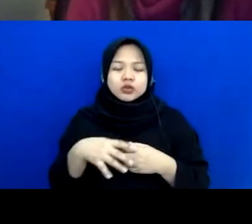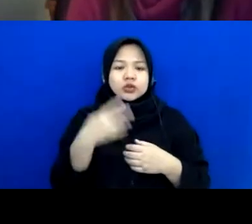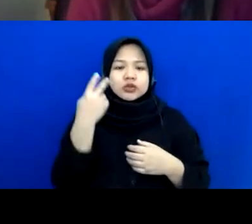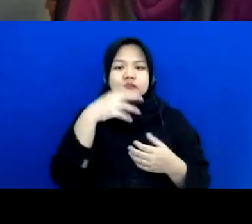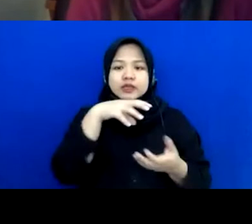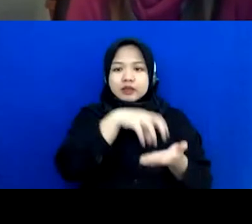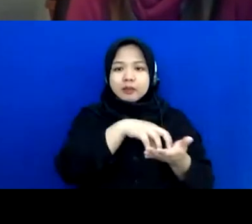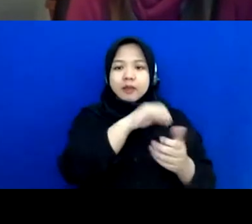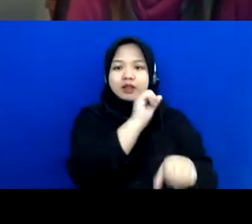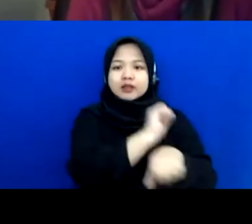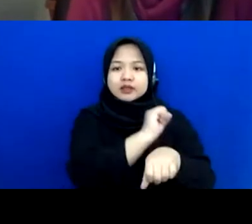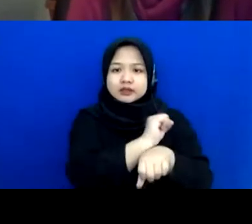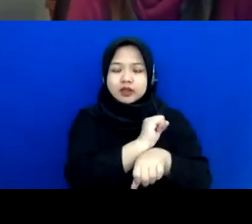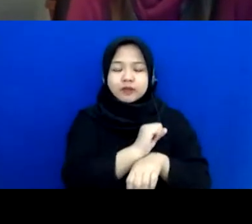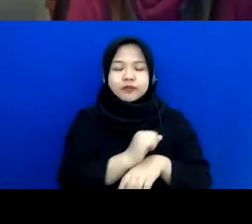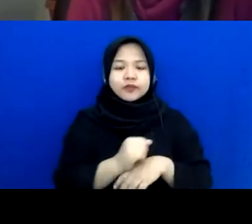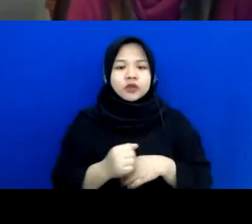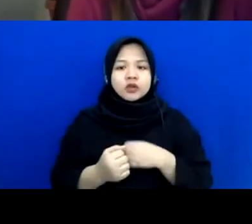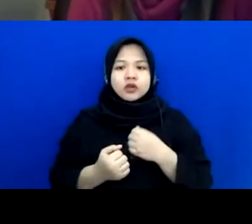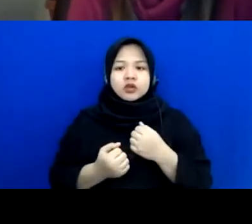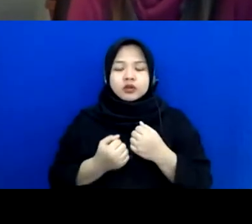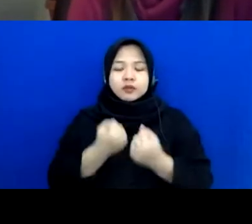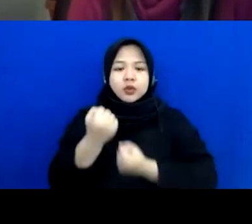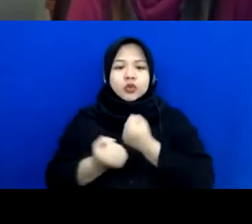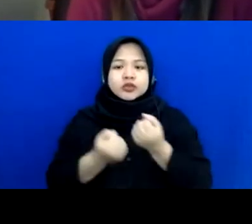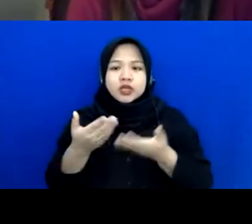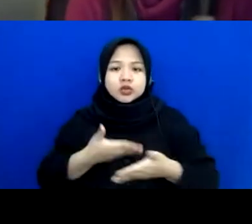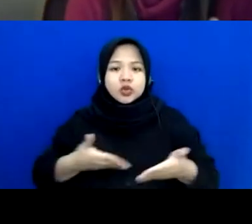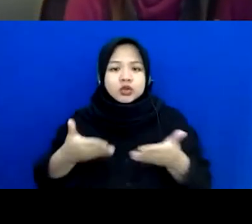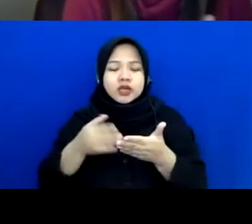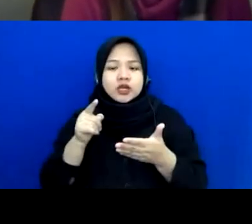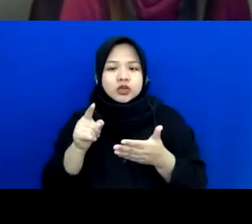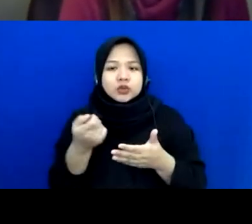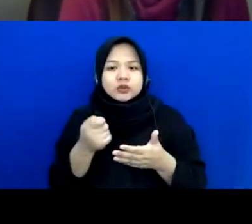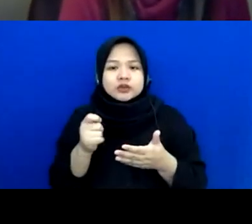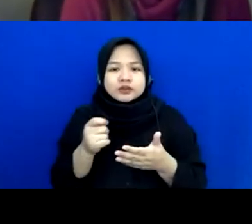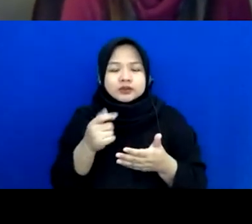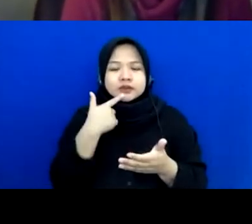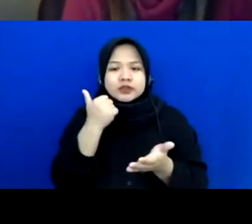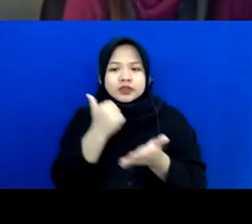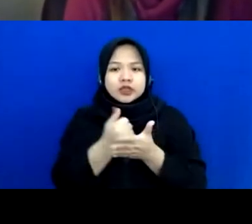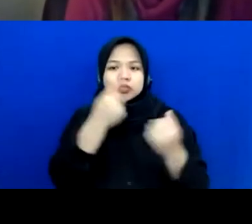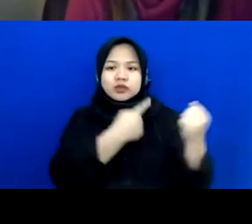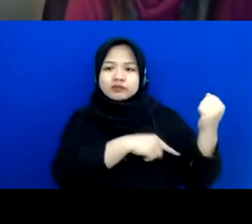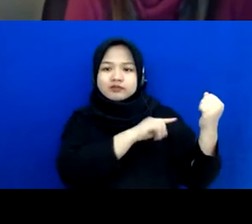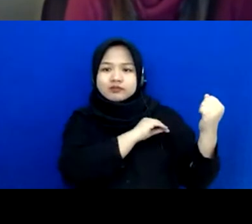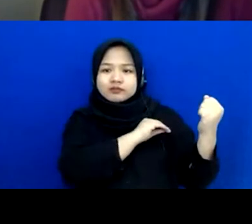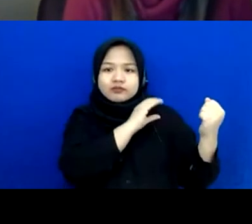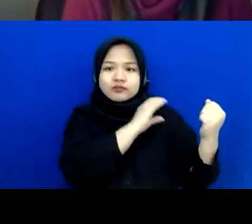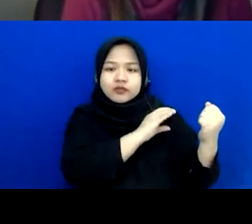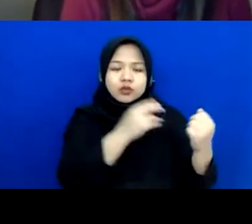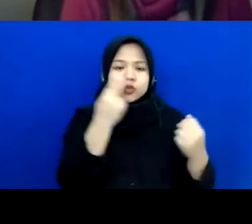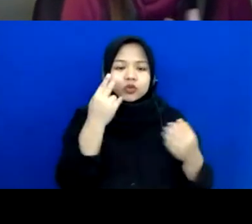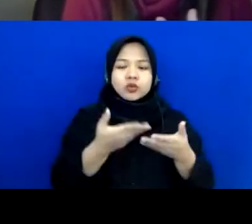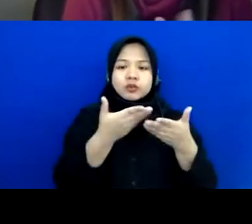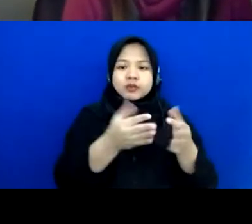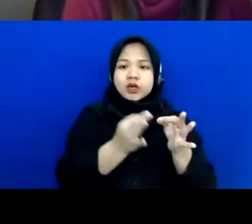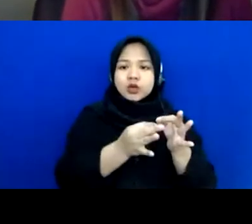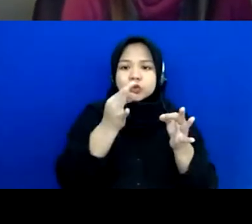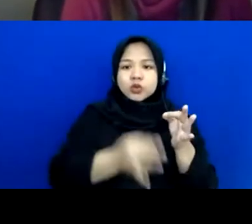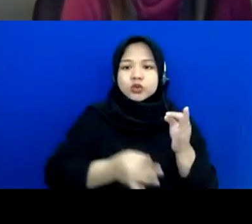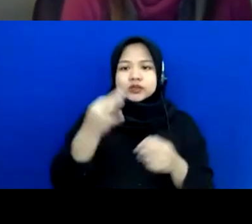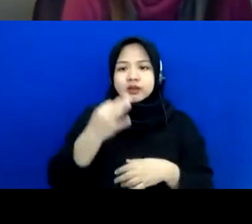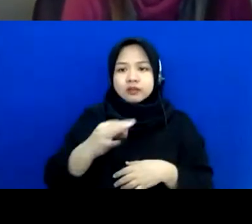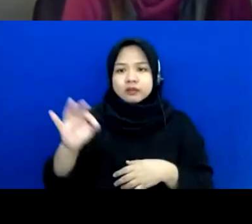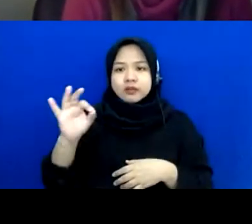And of course, social enterprises have emerged as key actors for their capacity to identify new solutions in